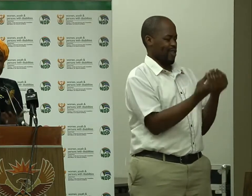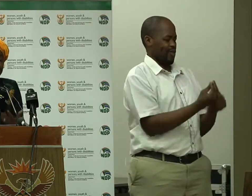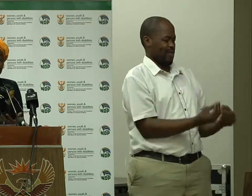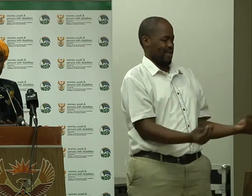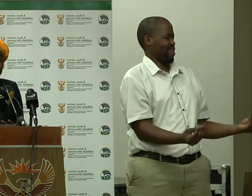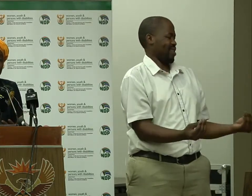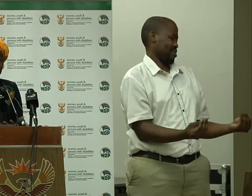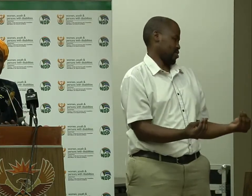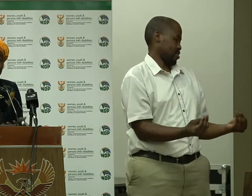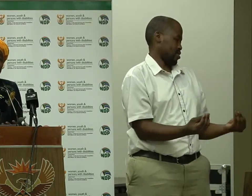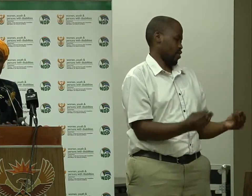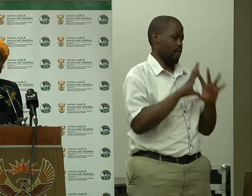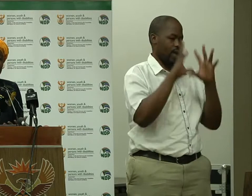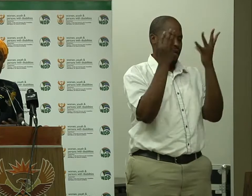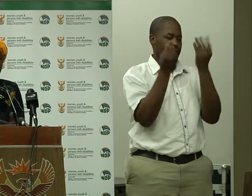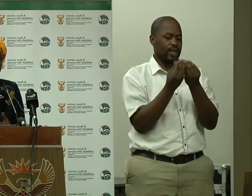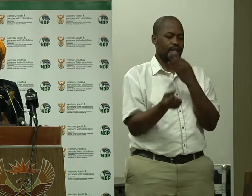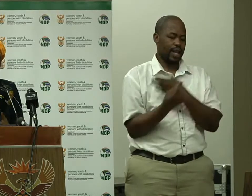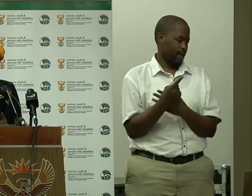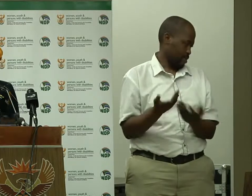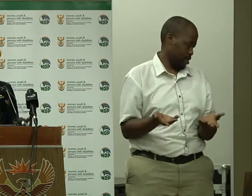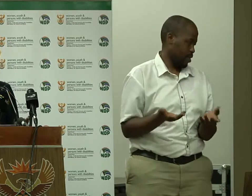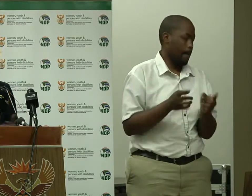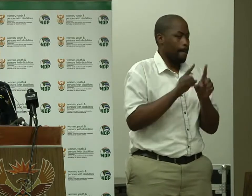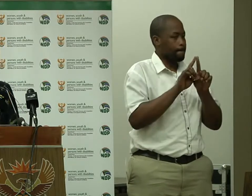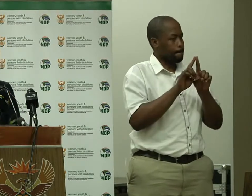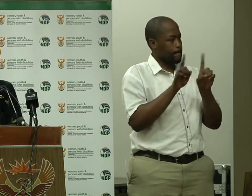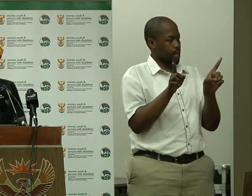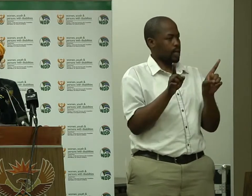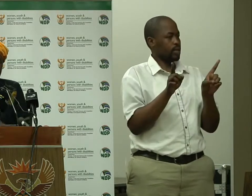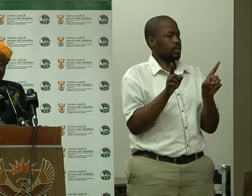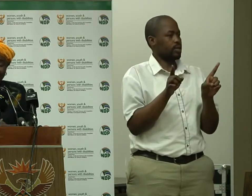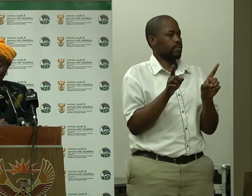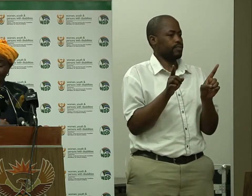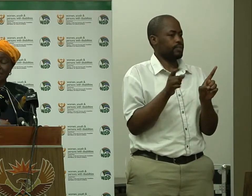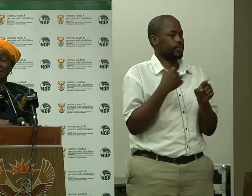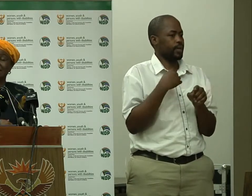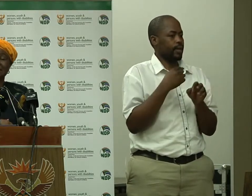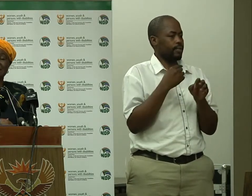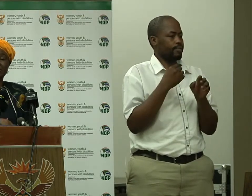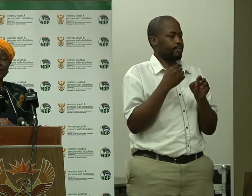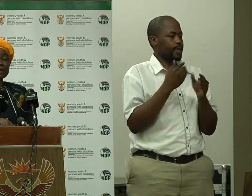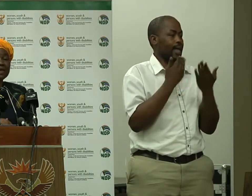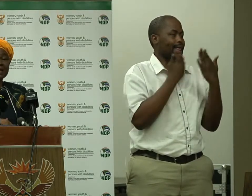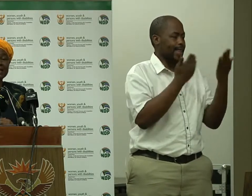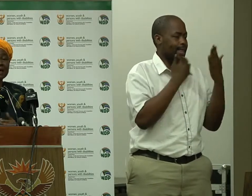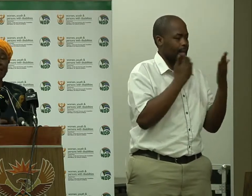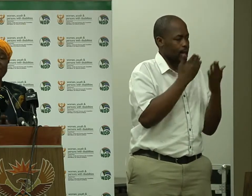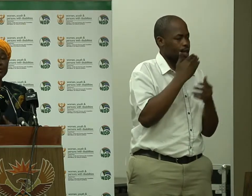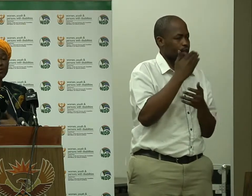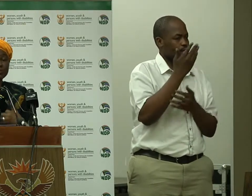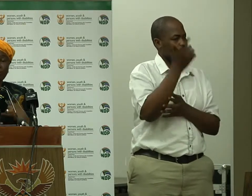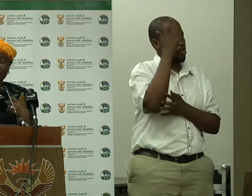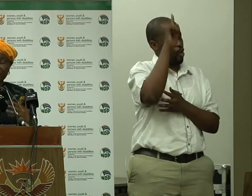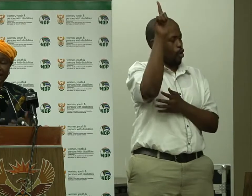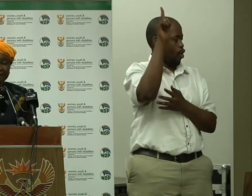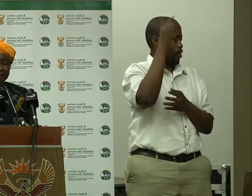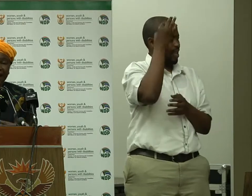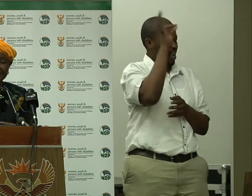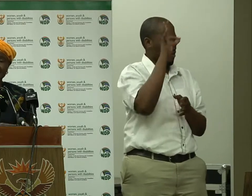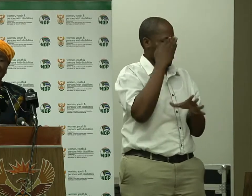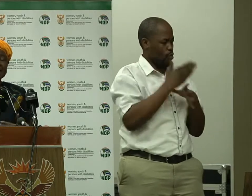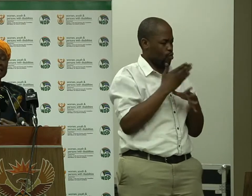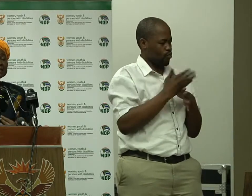the predicament they were in. But I think, thanks God, the government was moving